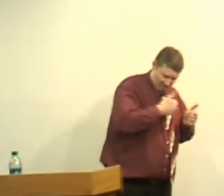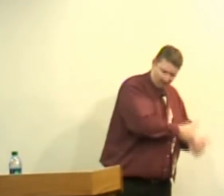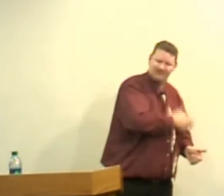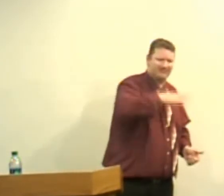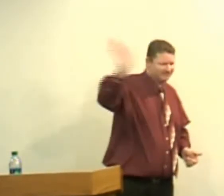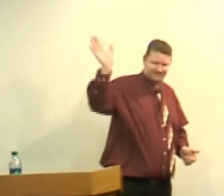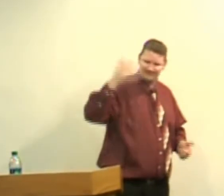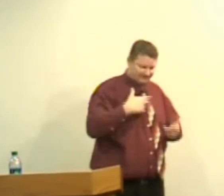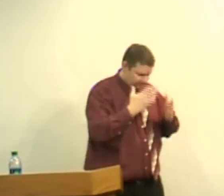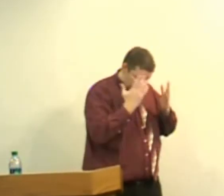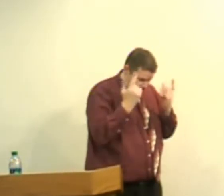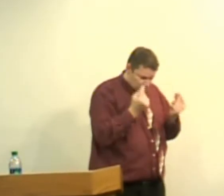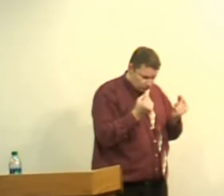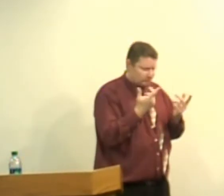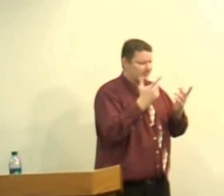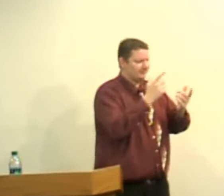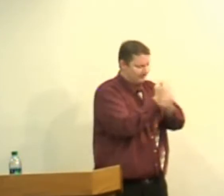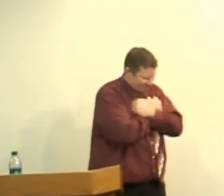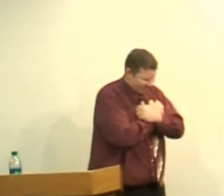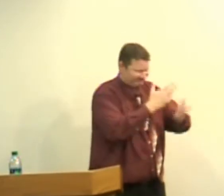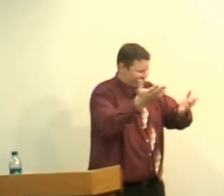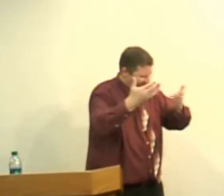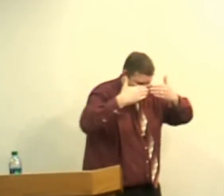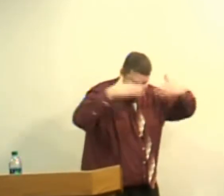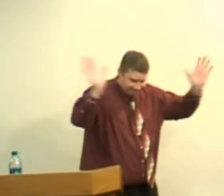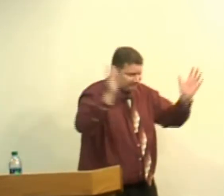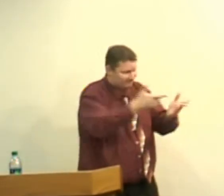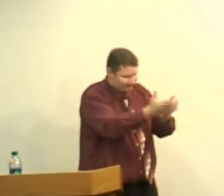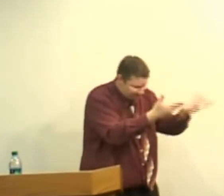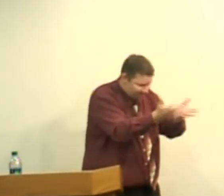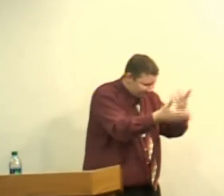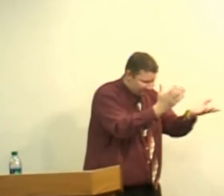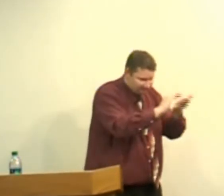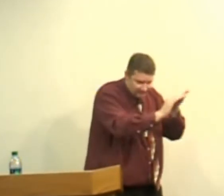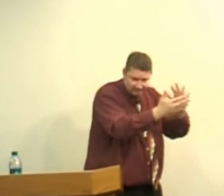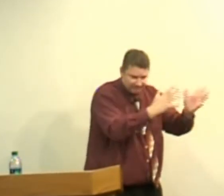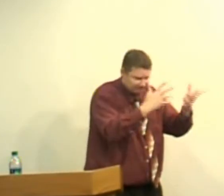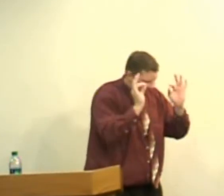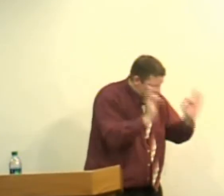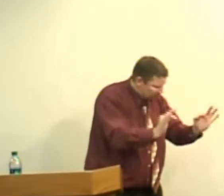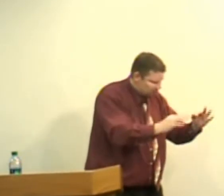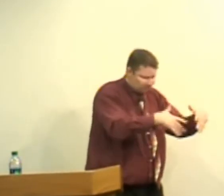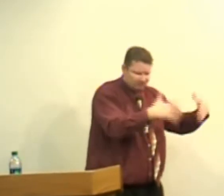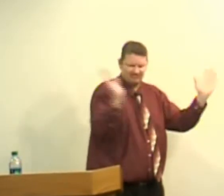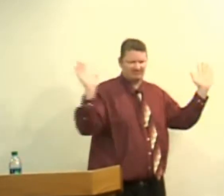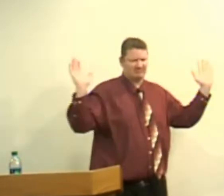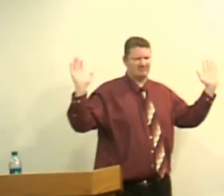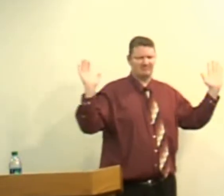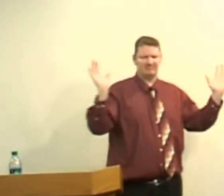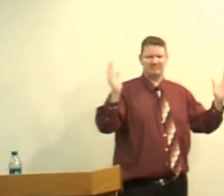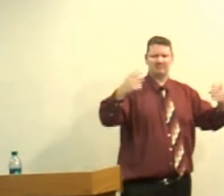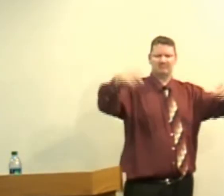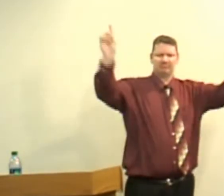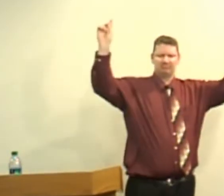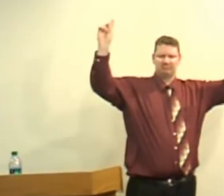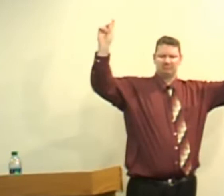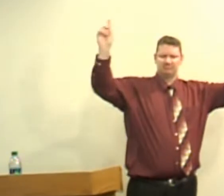ignored, or being whatever. You let this go. Because love gives this up. Love is a perfect thing.